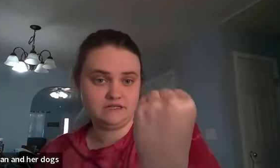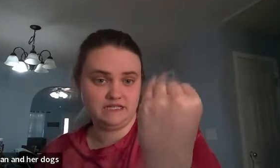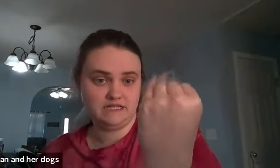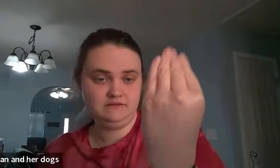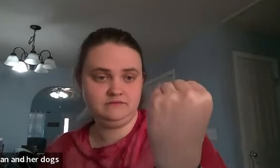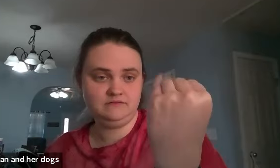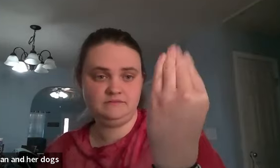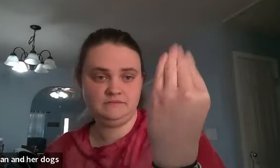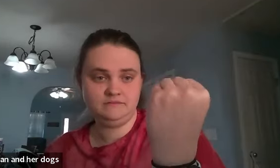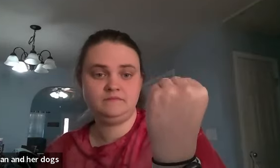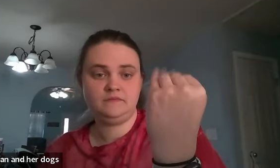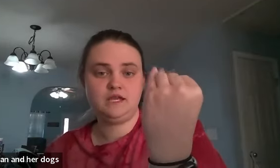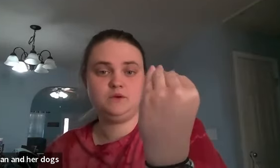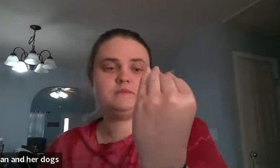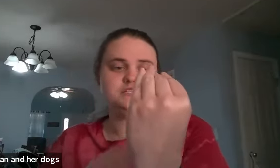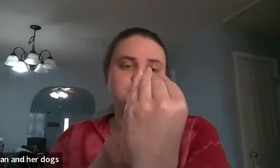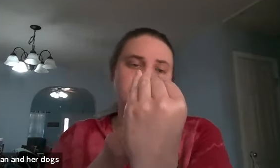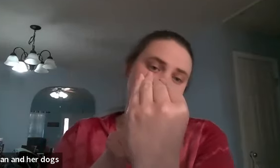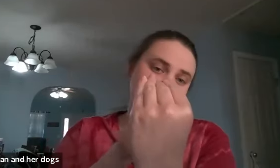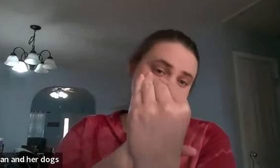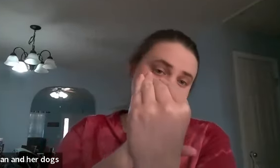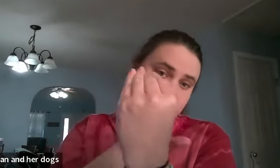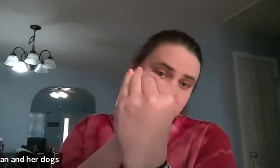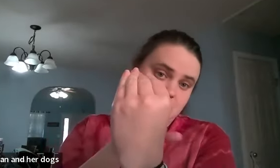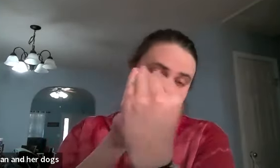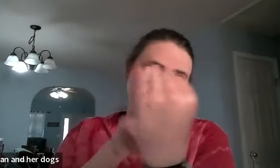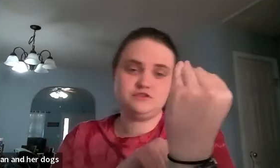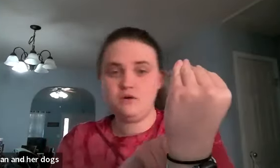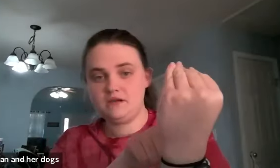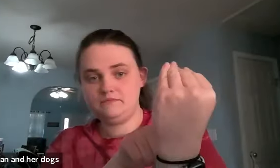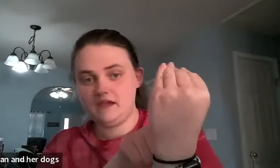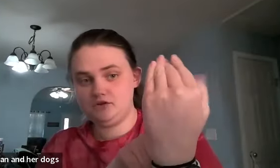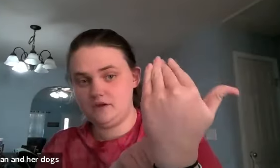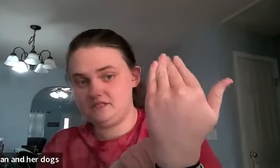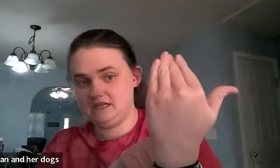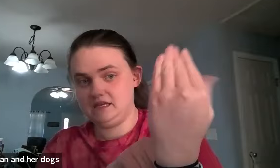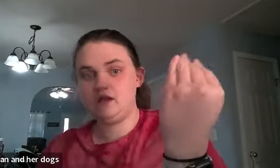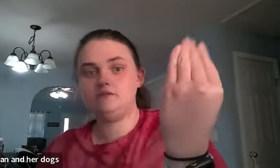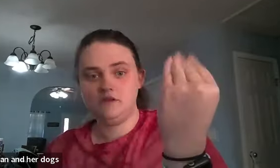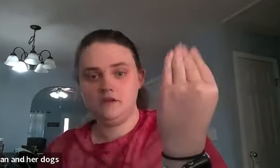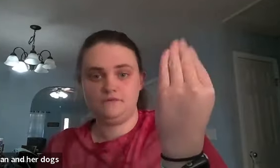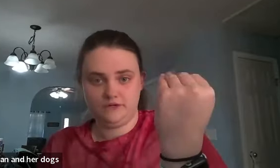14. And you want to make sure your thumb sticks in. Like you don't want to have your thumb sticking out.